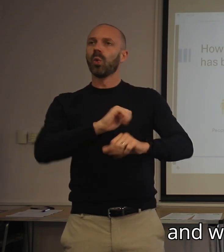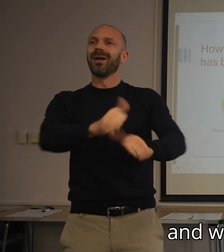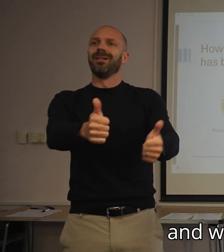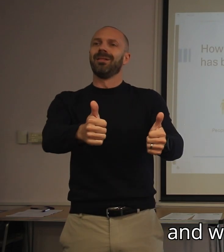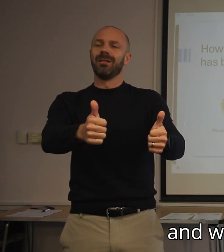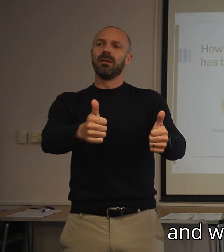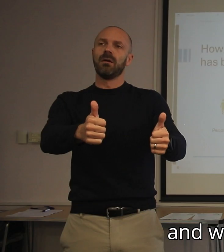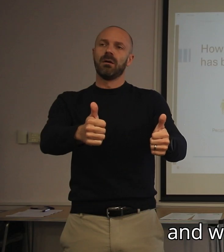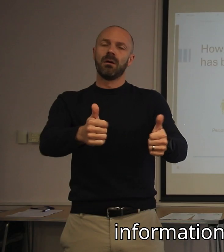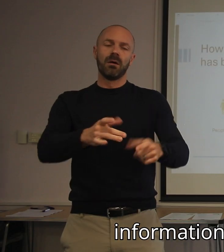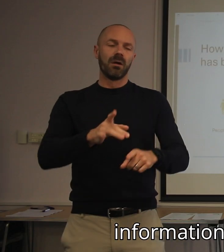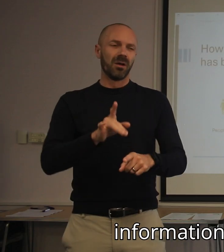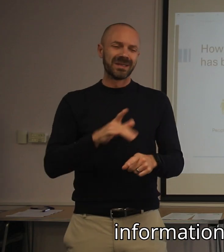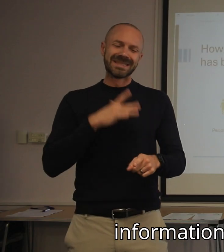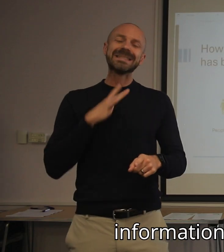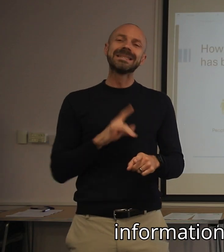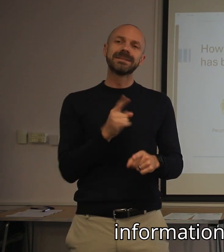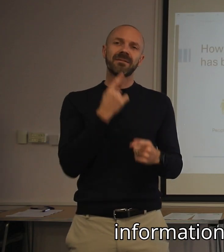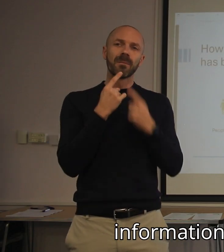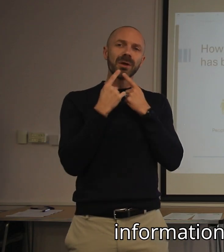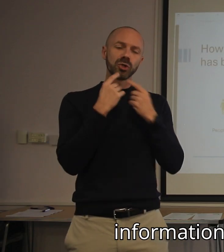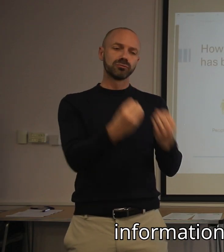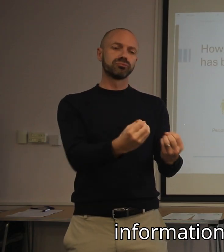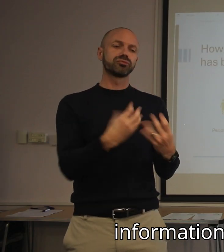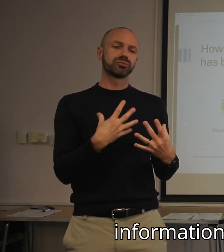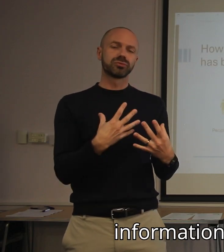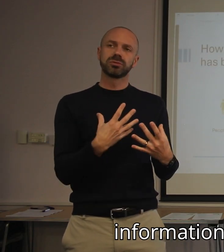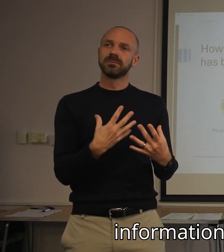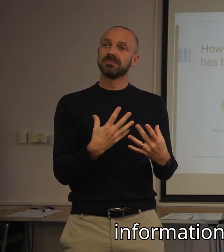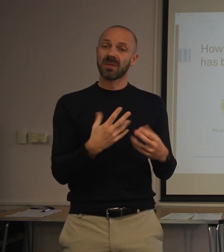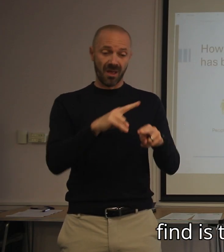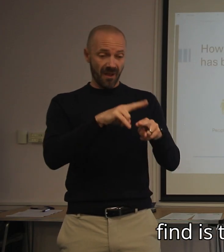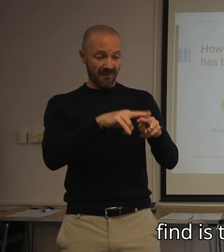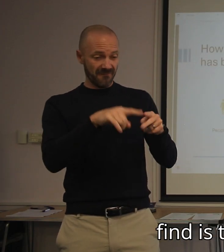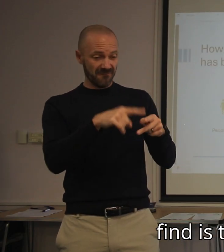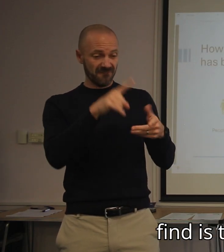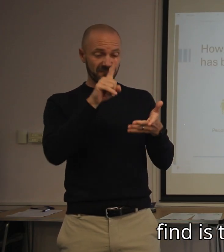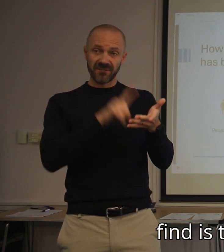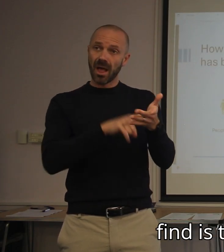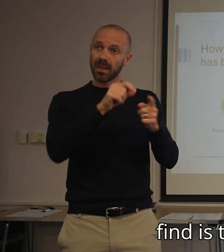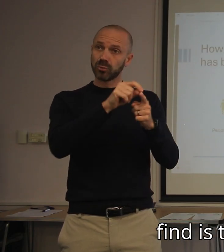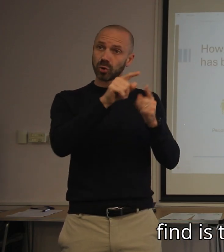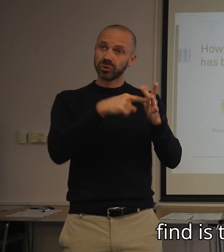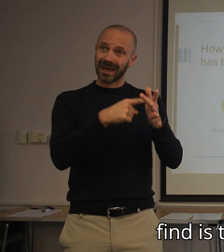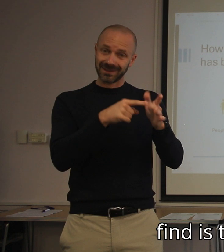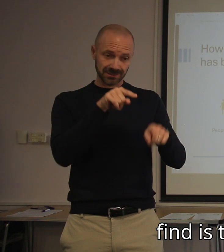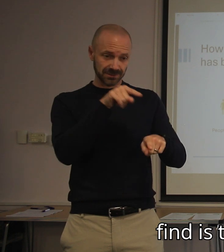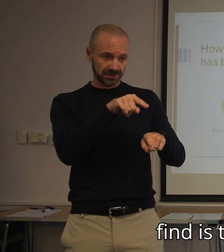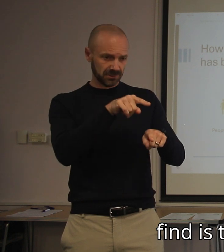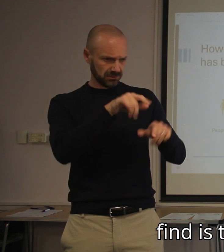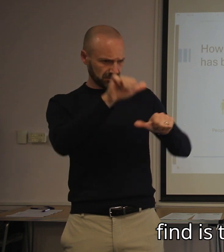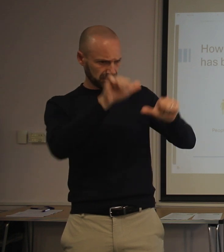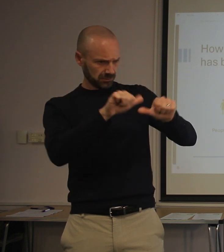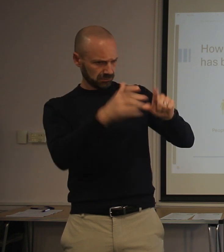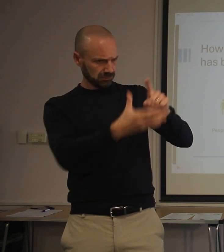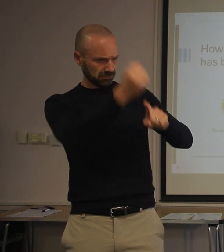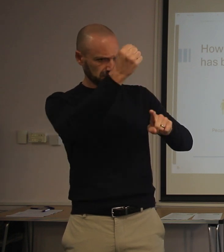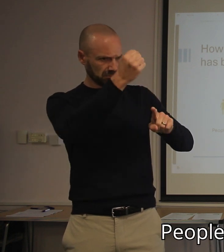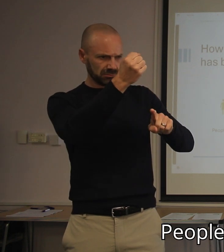we need that information. What Fell projects should find is that people will join